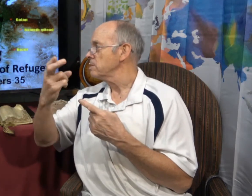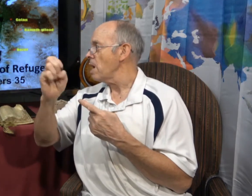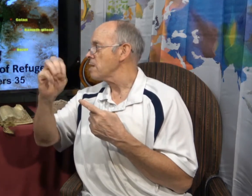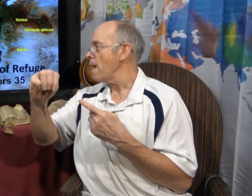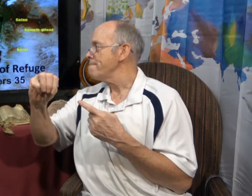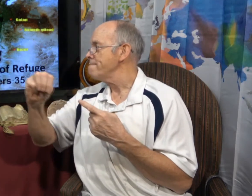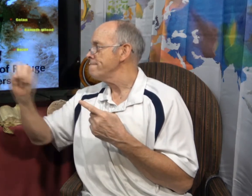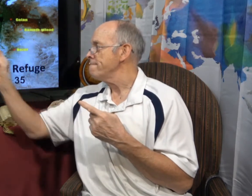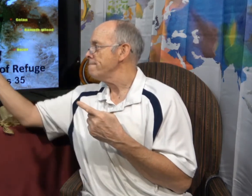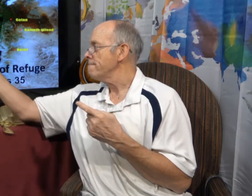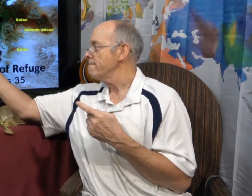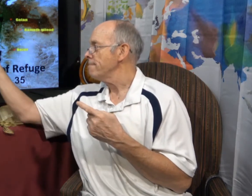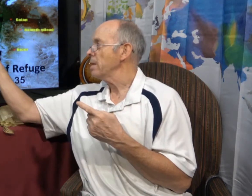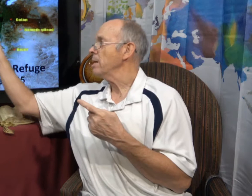shall come